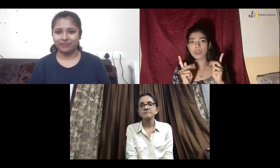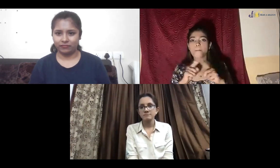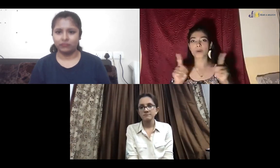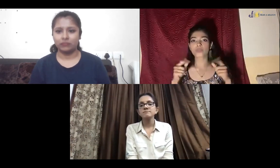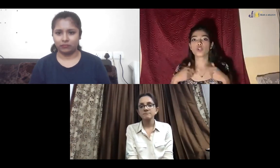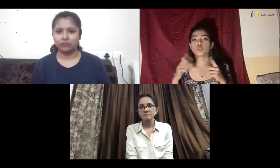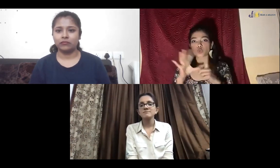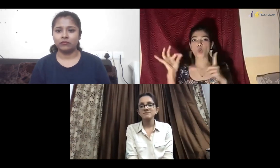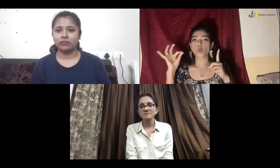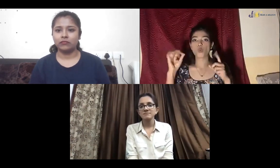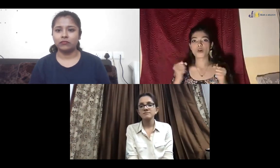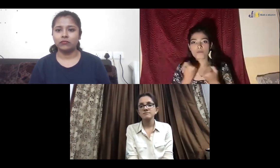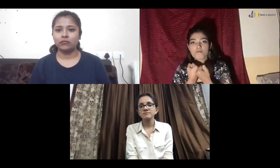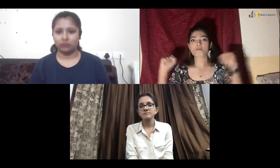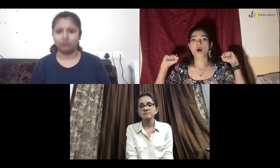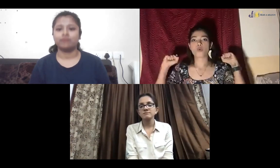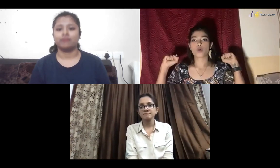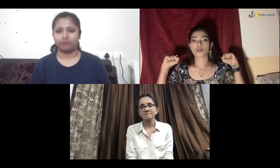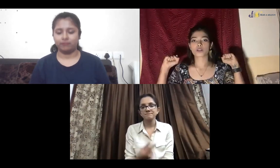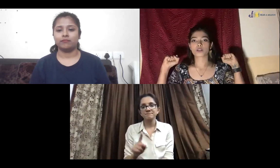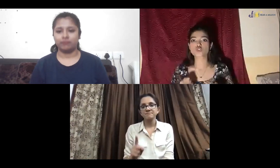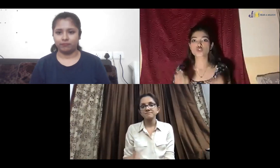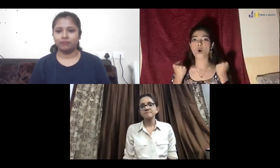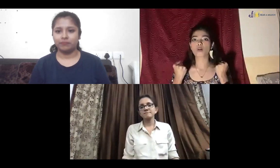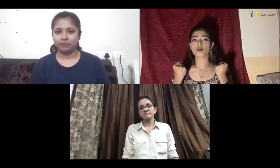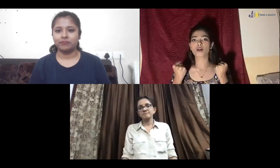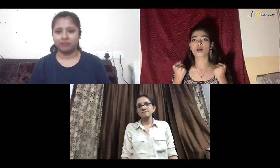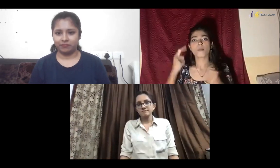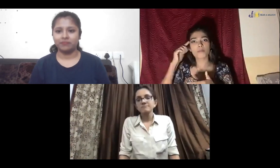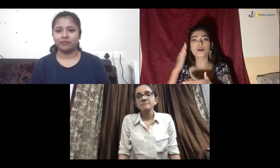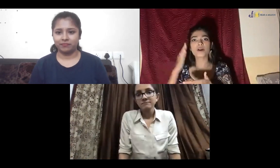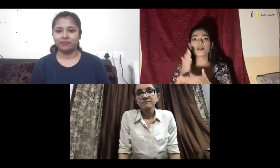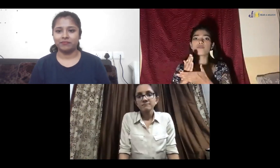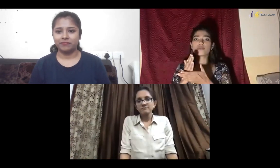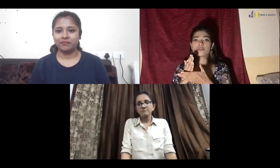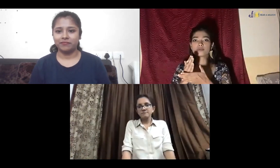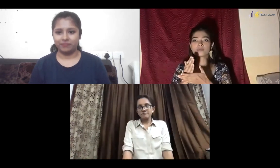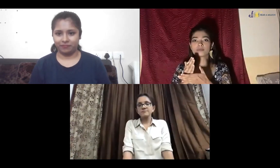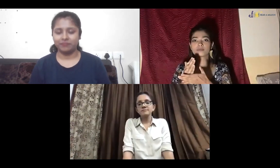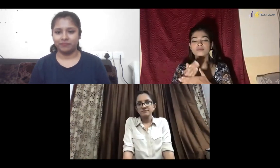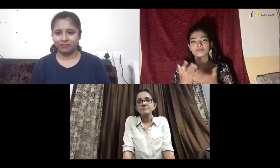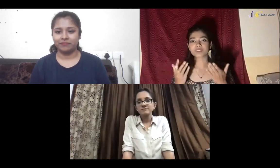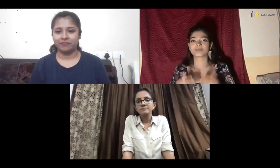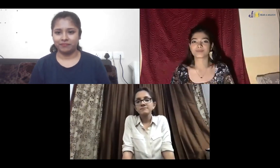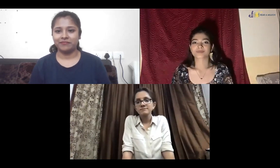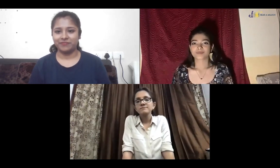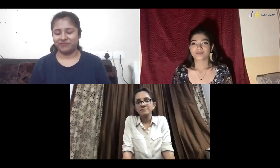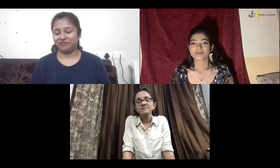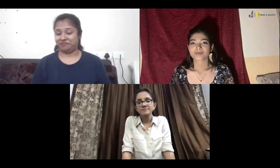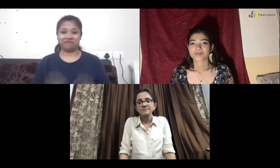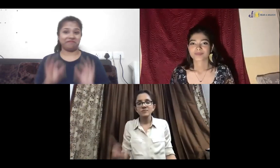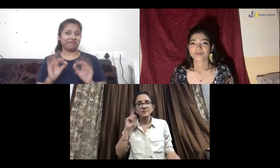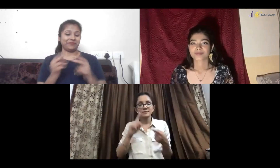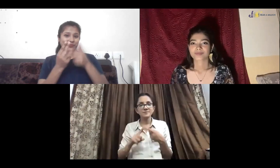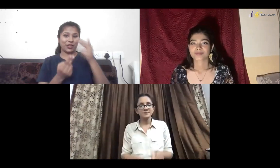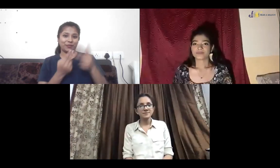your other maybe family members, they would be asking you to come home early. And I think you have to be brave enough. You have to believe